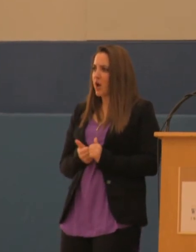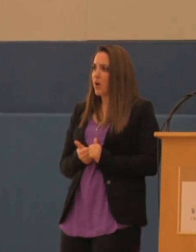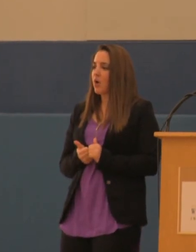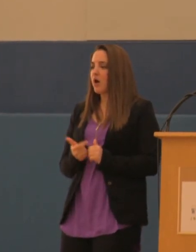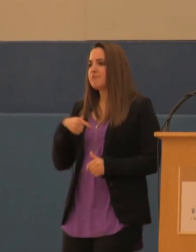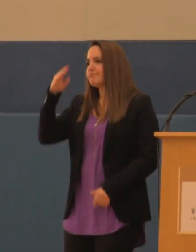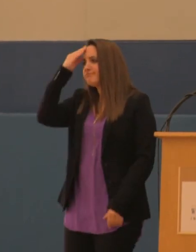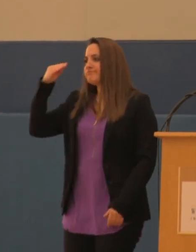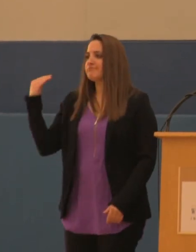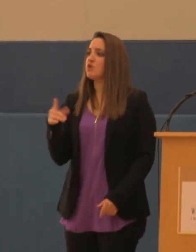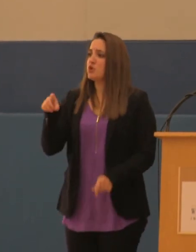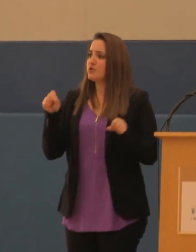here to tell you that you can do a lot.